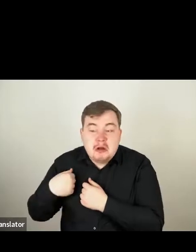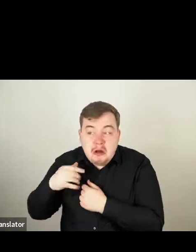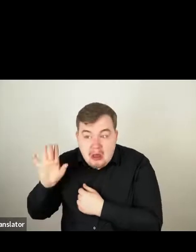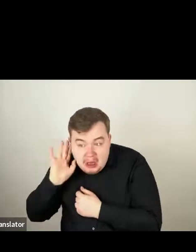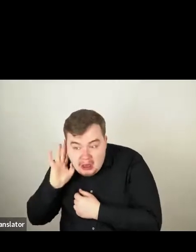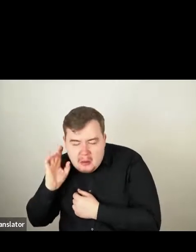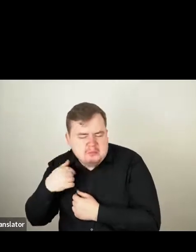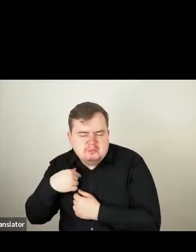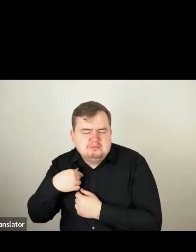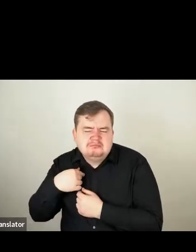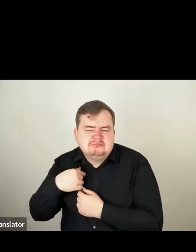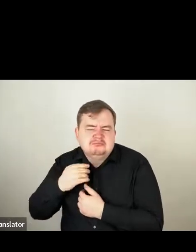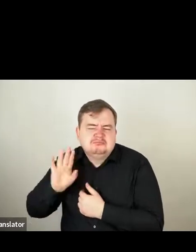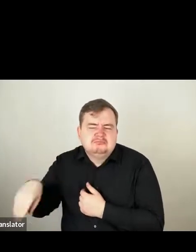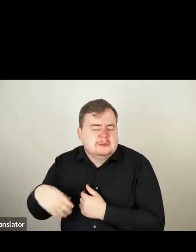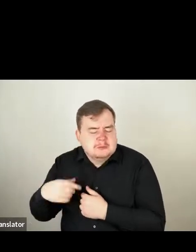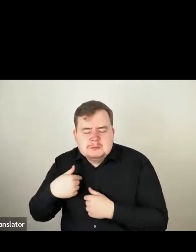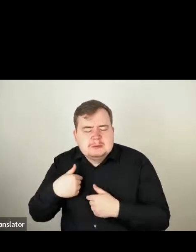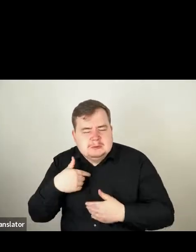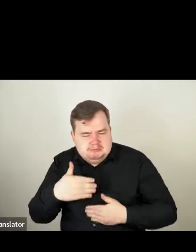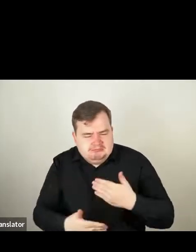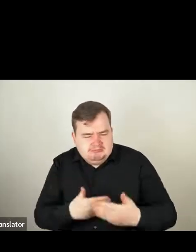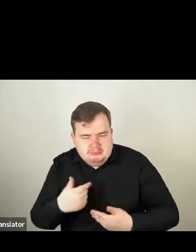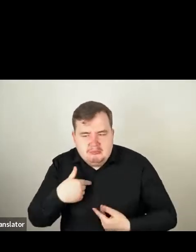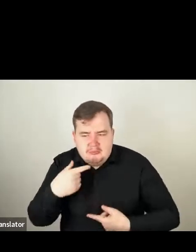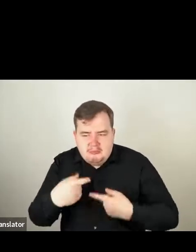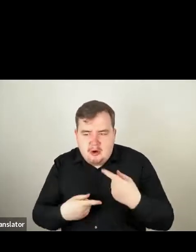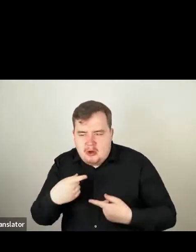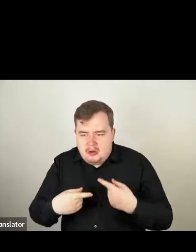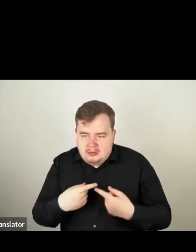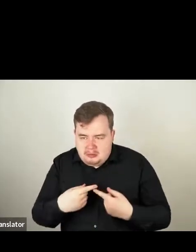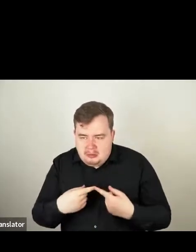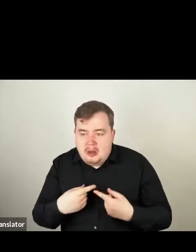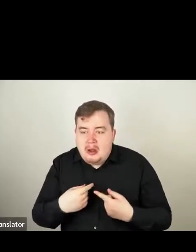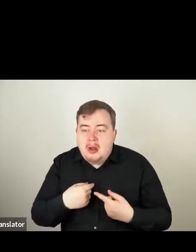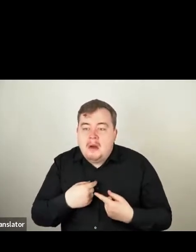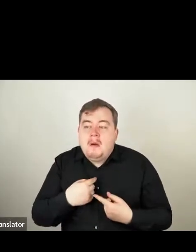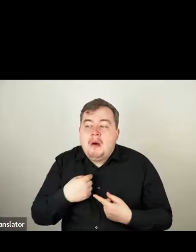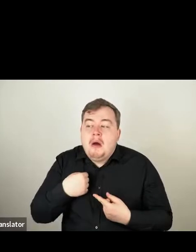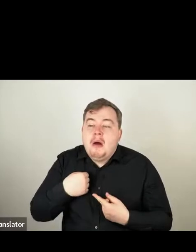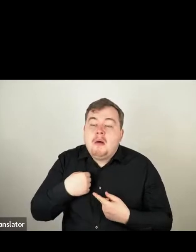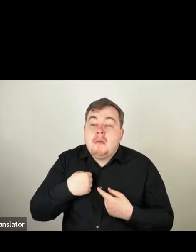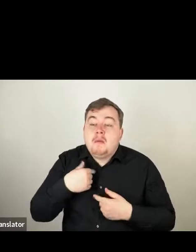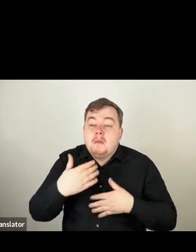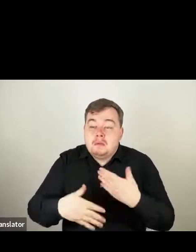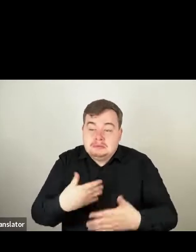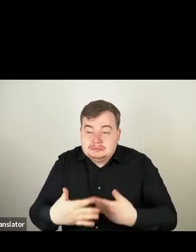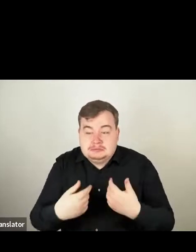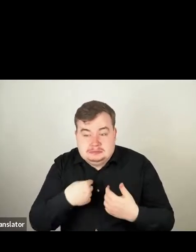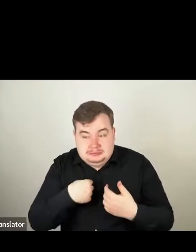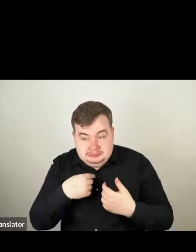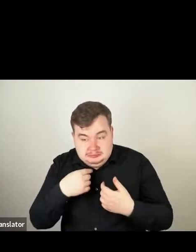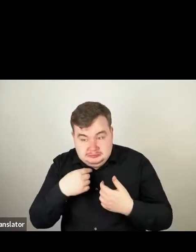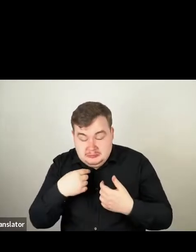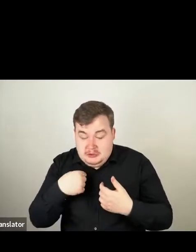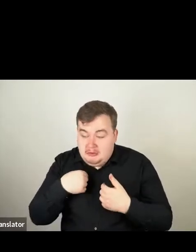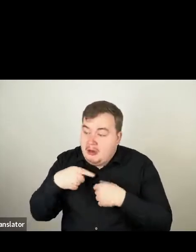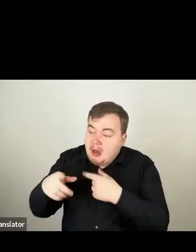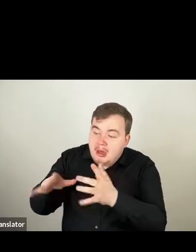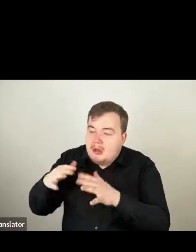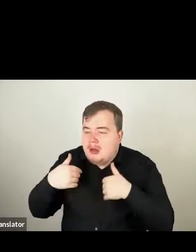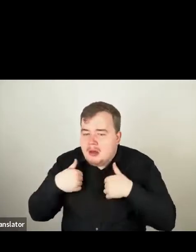politics because there need to be women as well. And I think it's important to be aware about